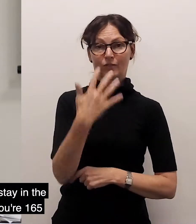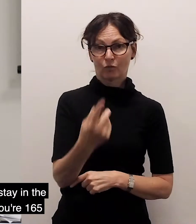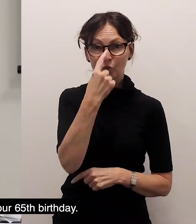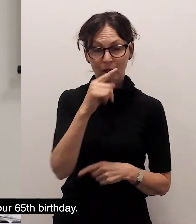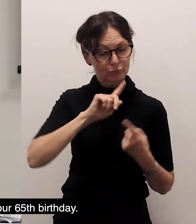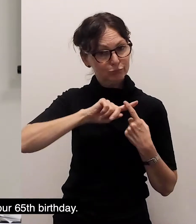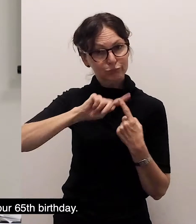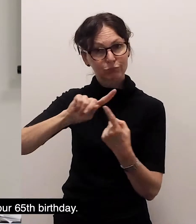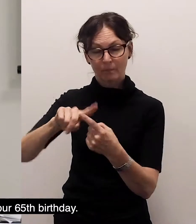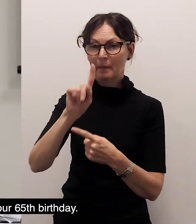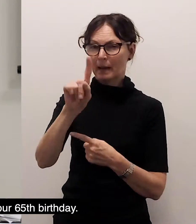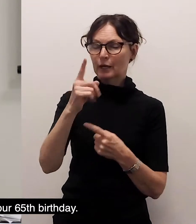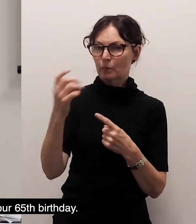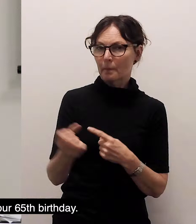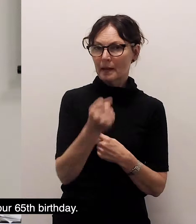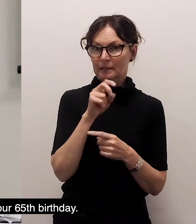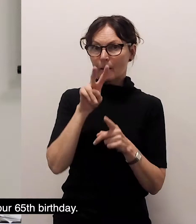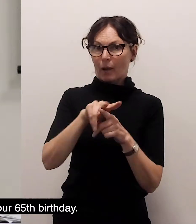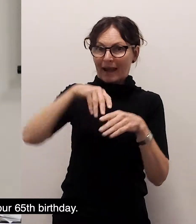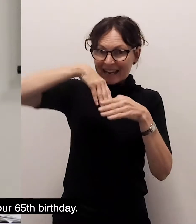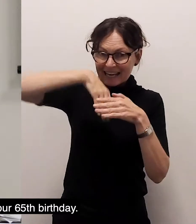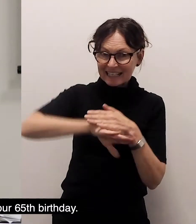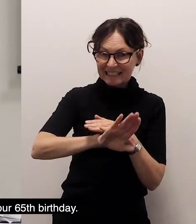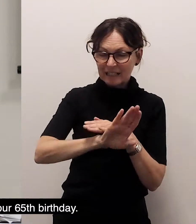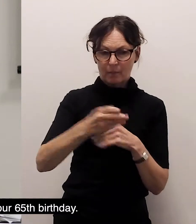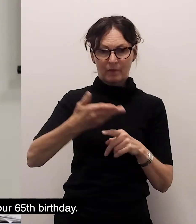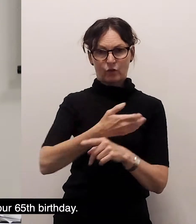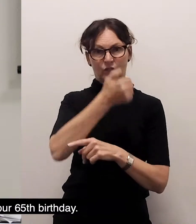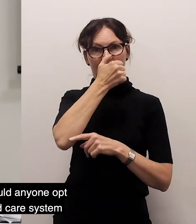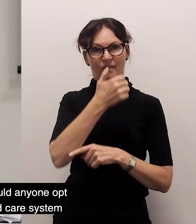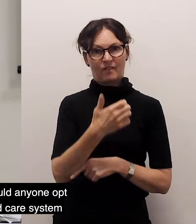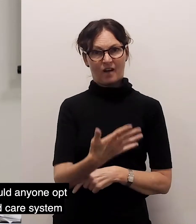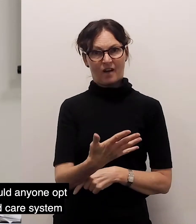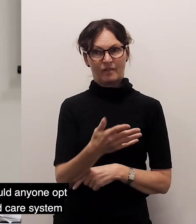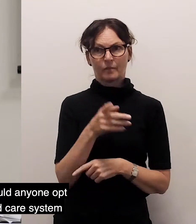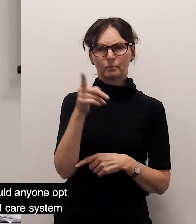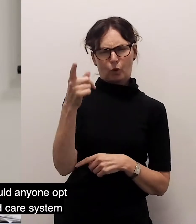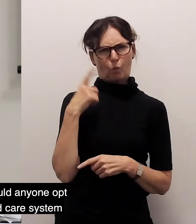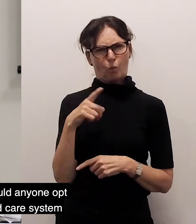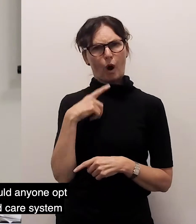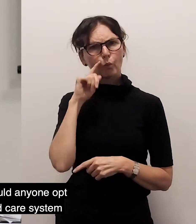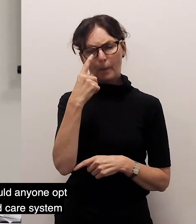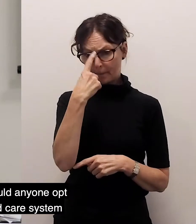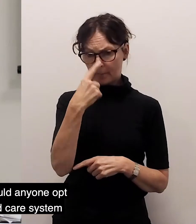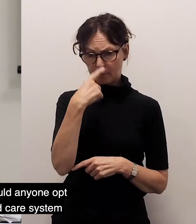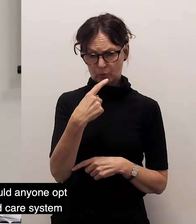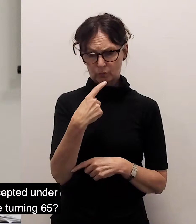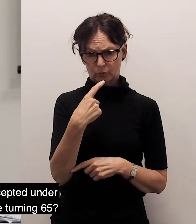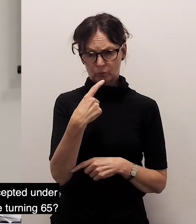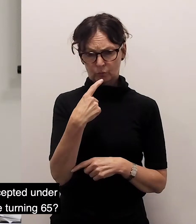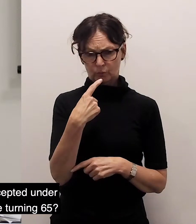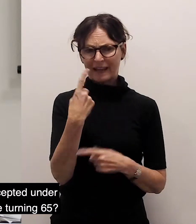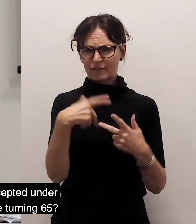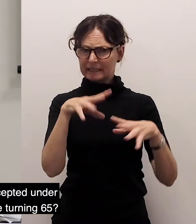you're 165 if you're in before your 65th birthday. So why would anyone opt to go to the aged care